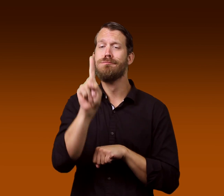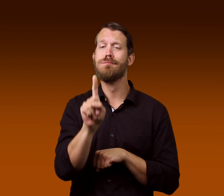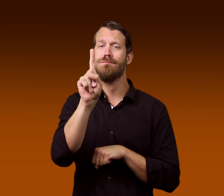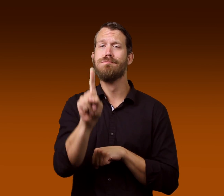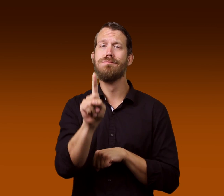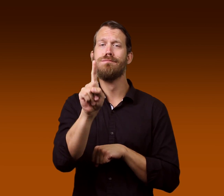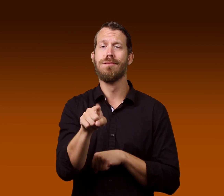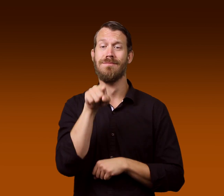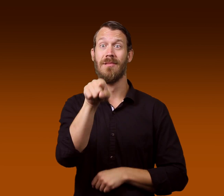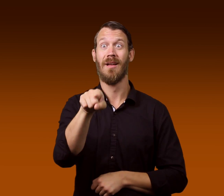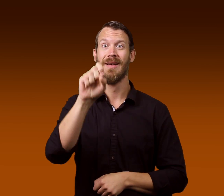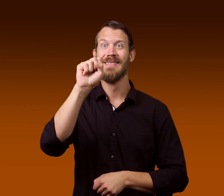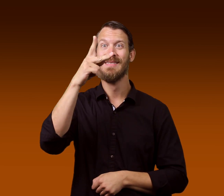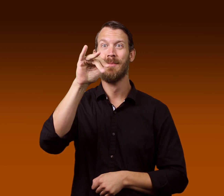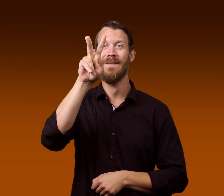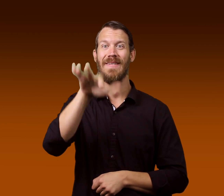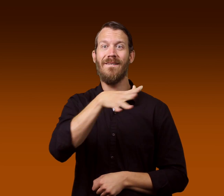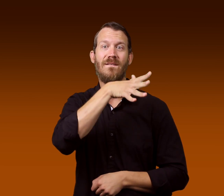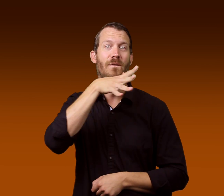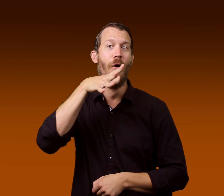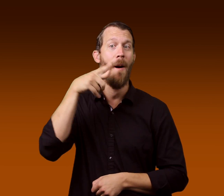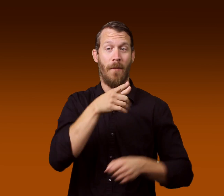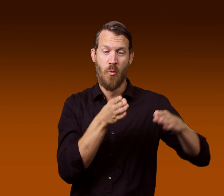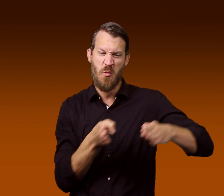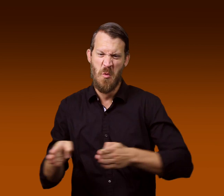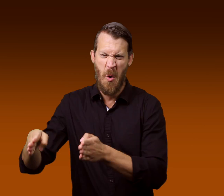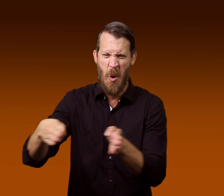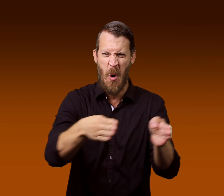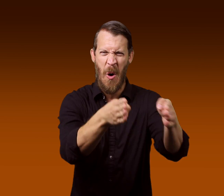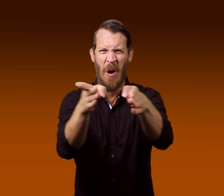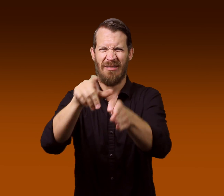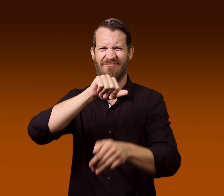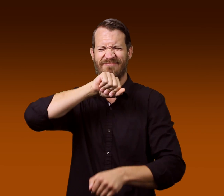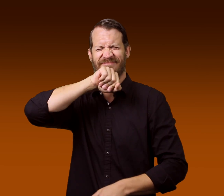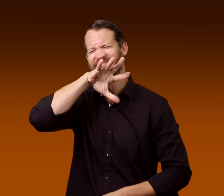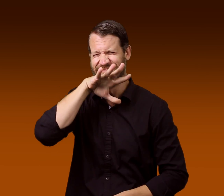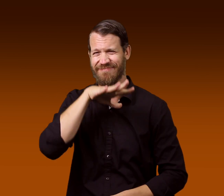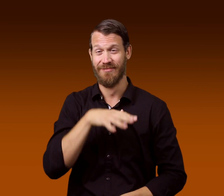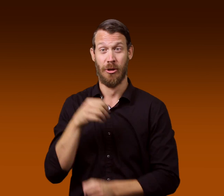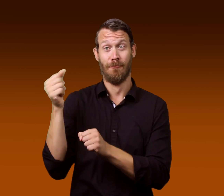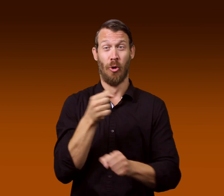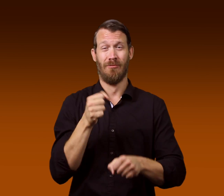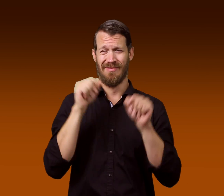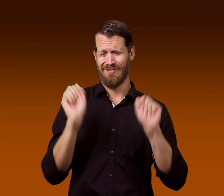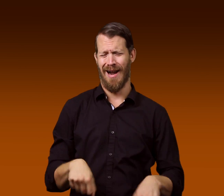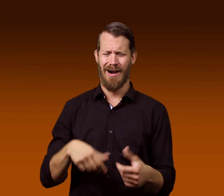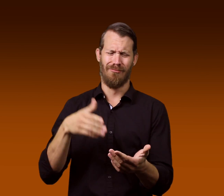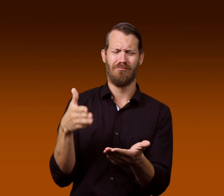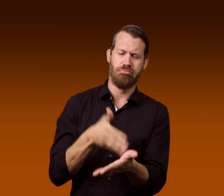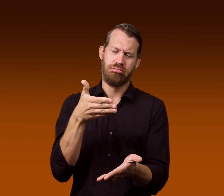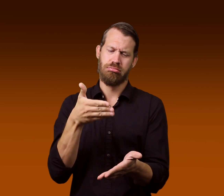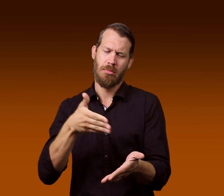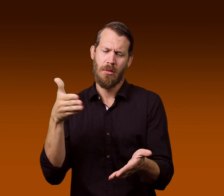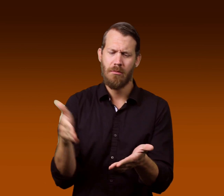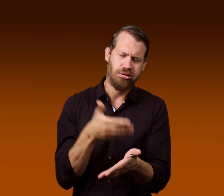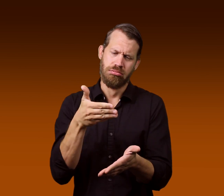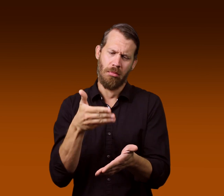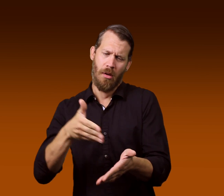would hop down to the road that separated Mina Shaw's and the Spivey's farms. The road was